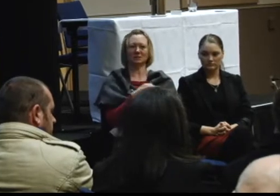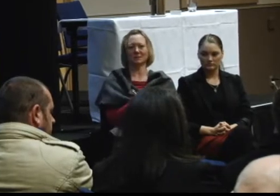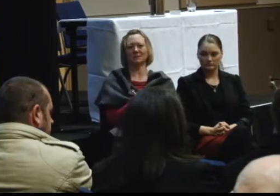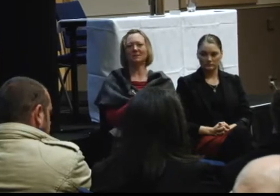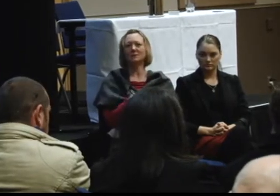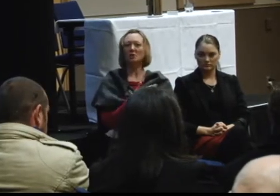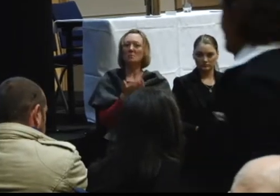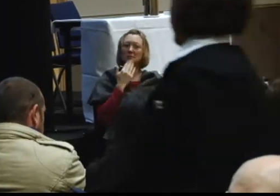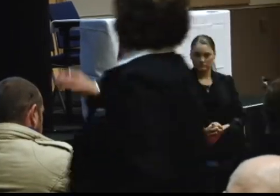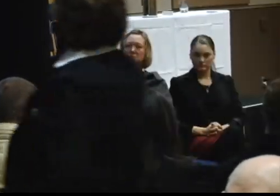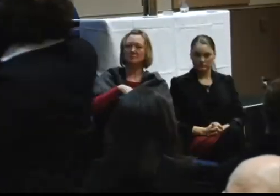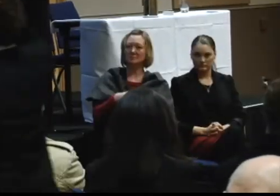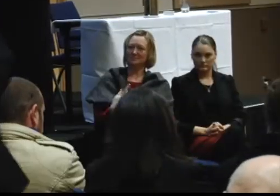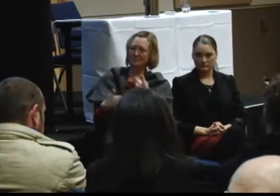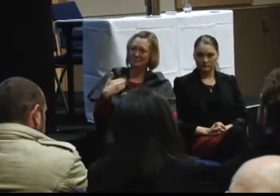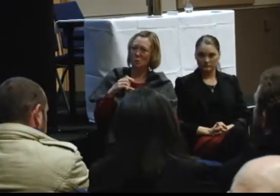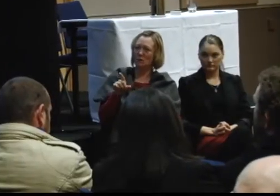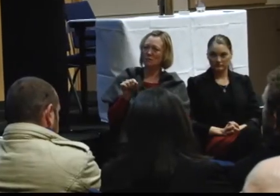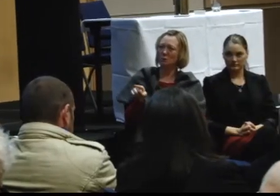doing?